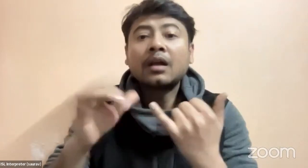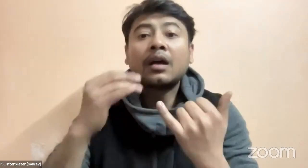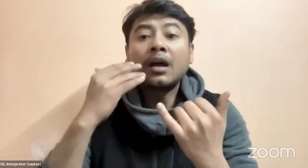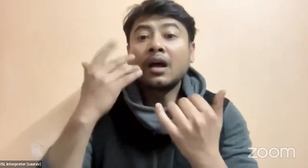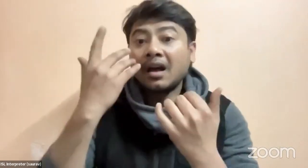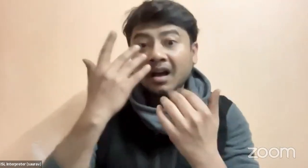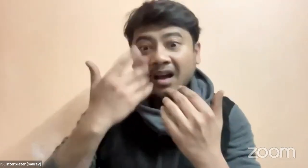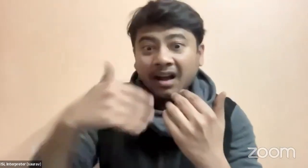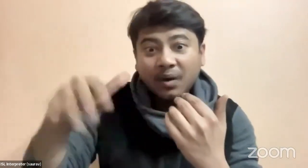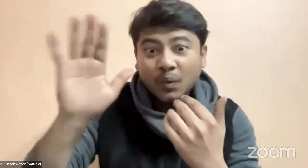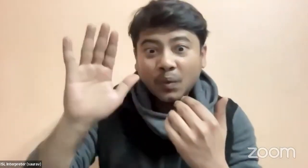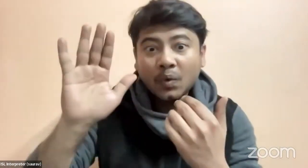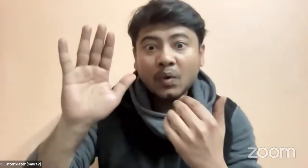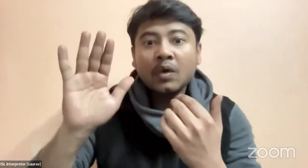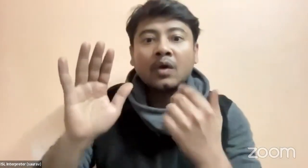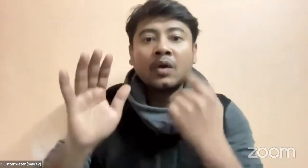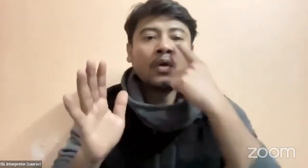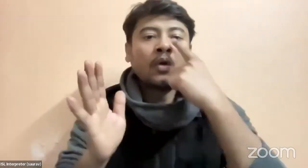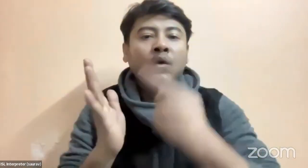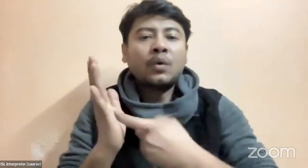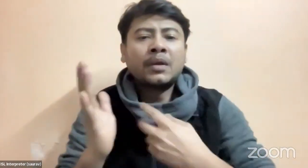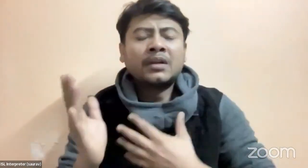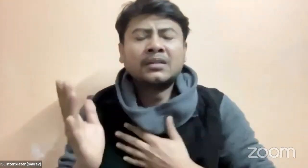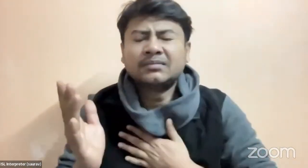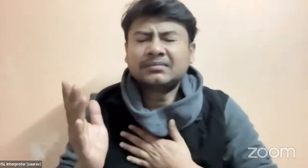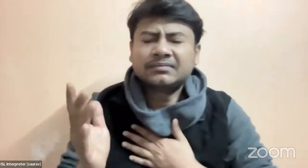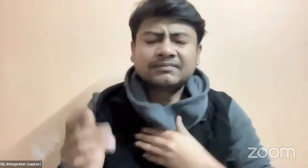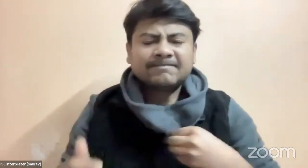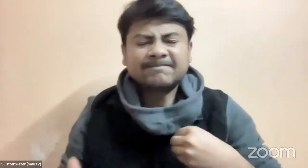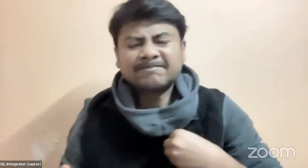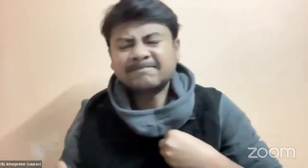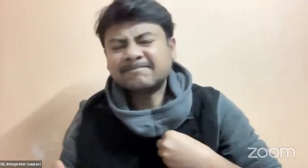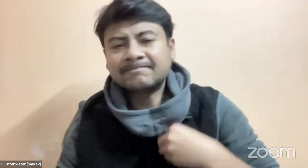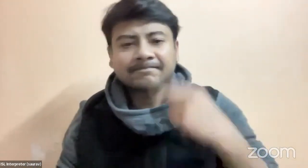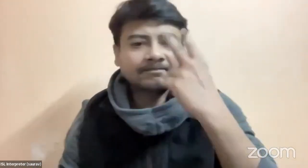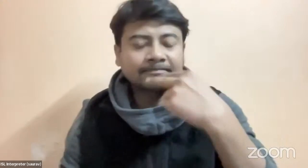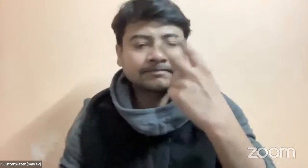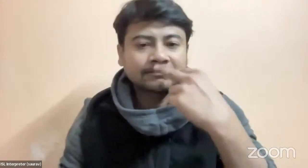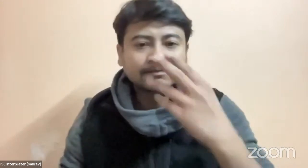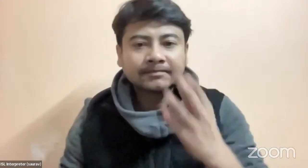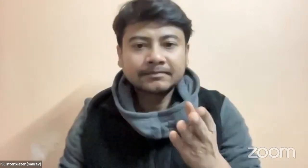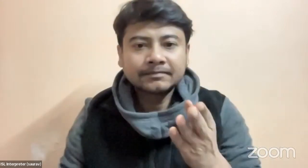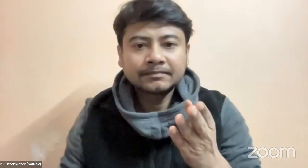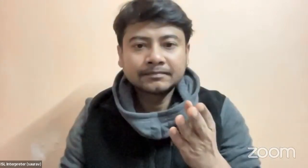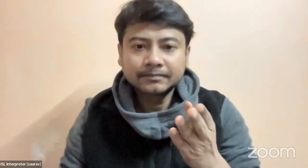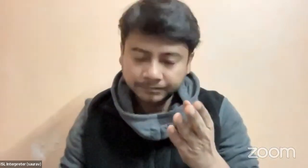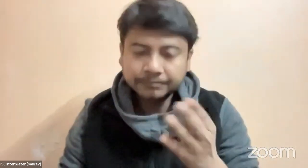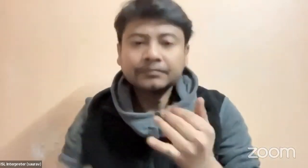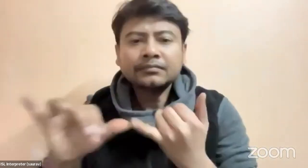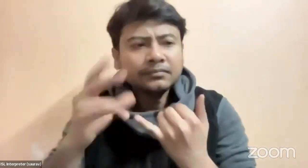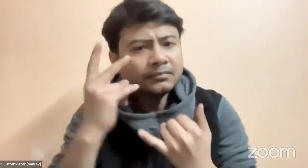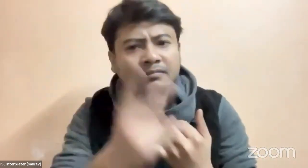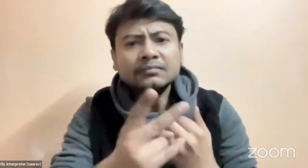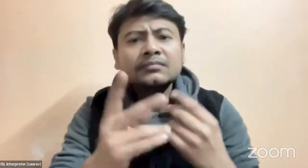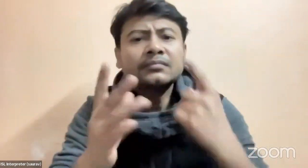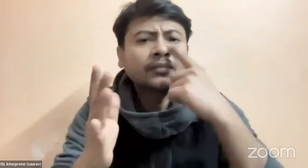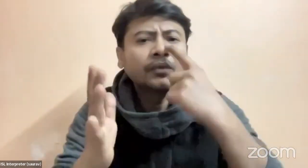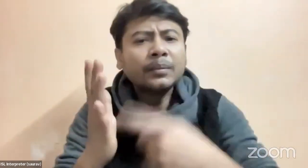And Krishna was not able to understand why Rukmini Devi is crying. So he asked, why are you crying? Why are you crying? Tell